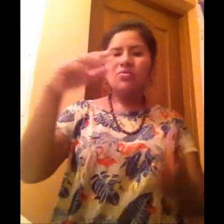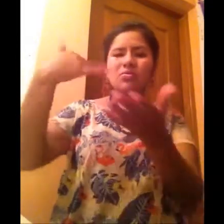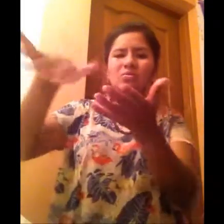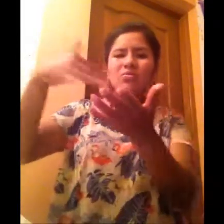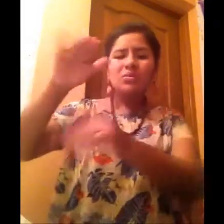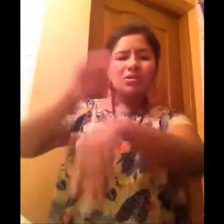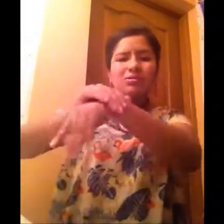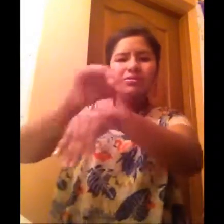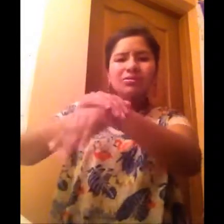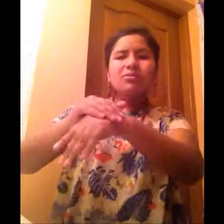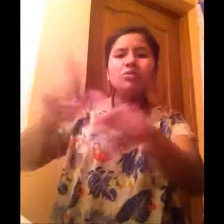So,